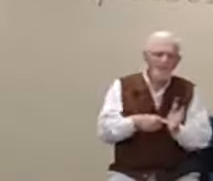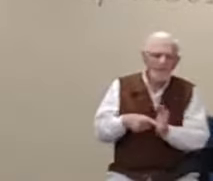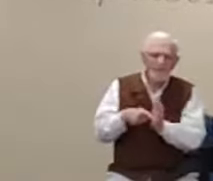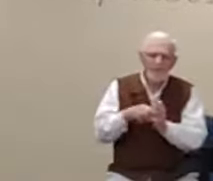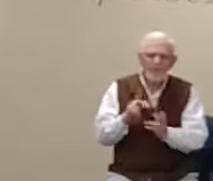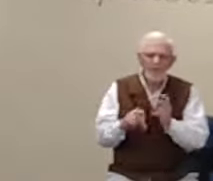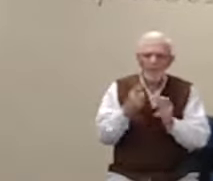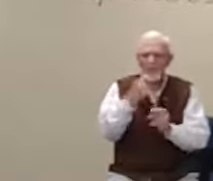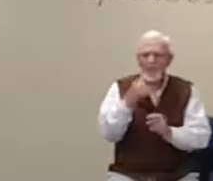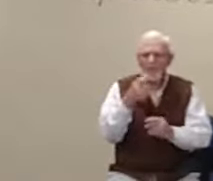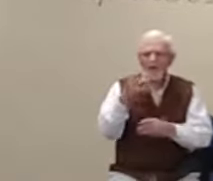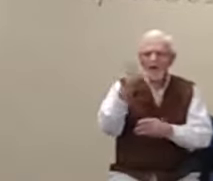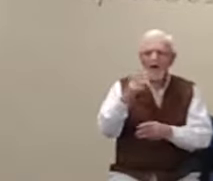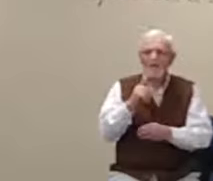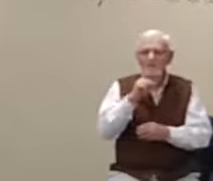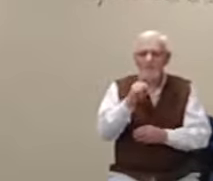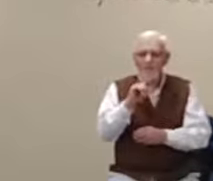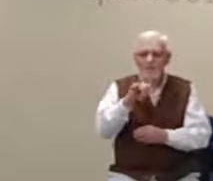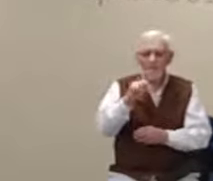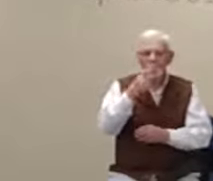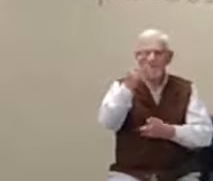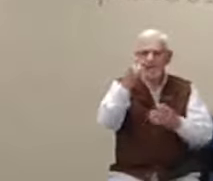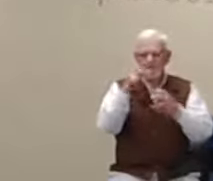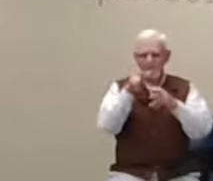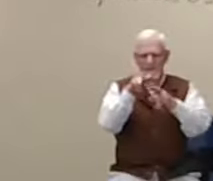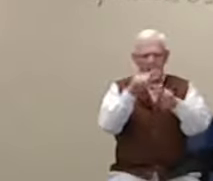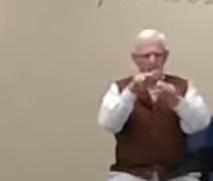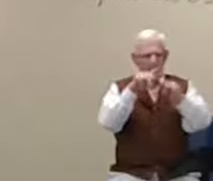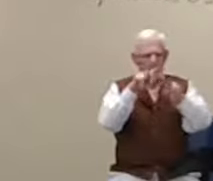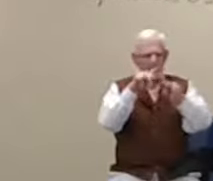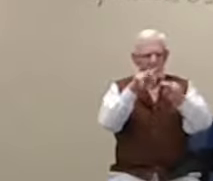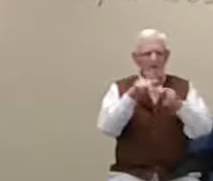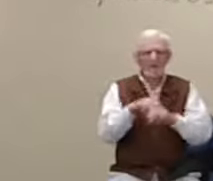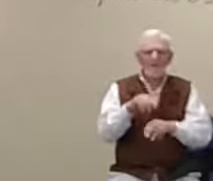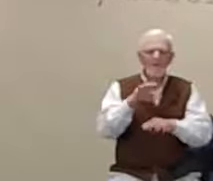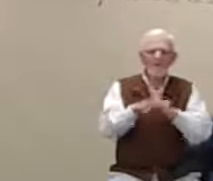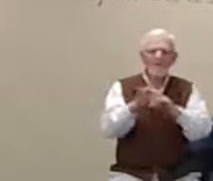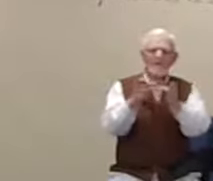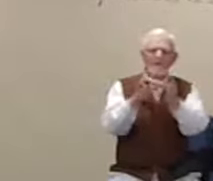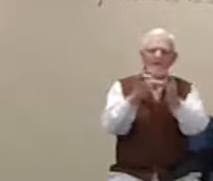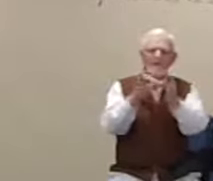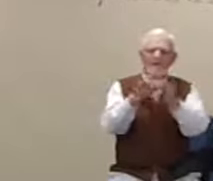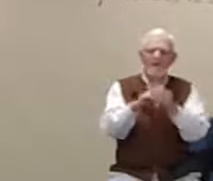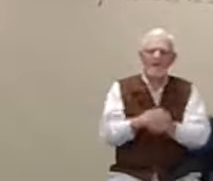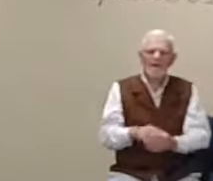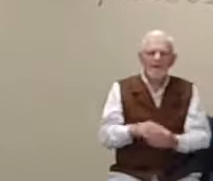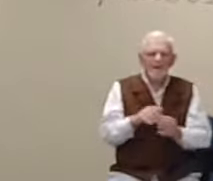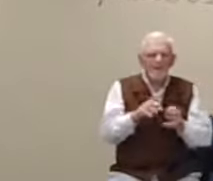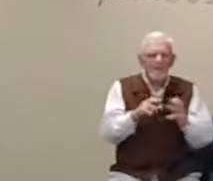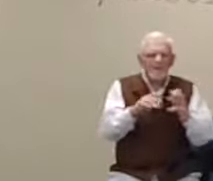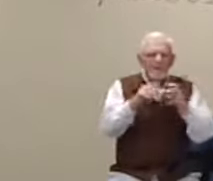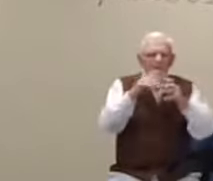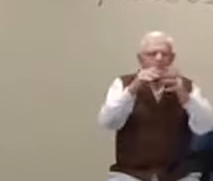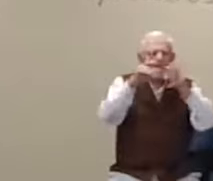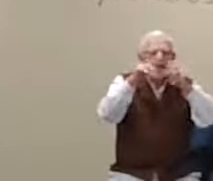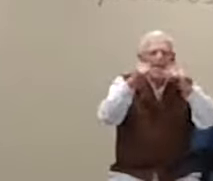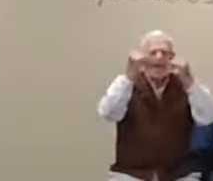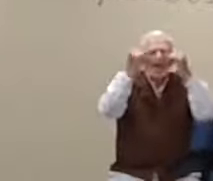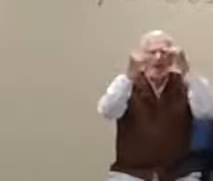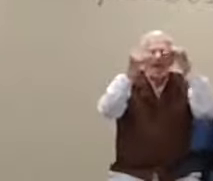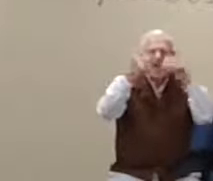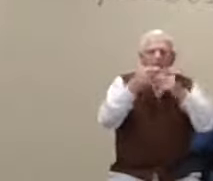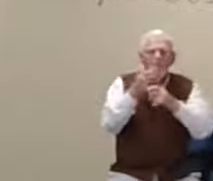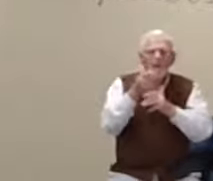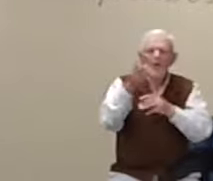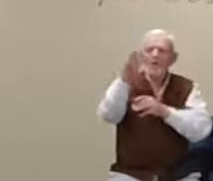God really is, because they watch television and they're on the internet and they build up this freak of who God is, and you've got to break